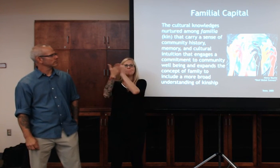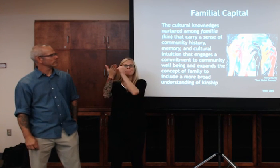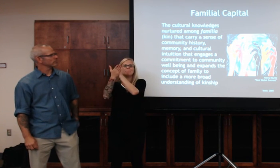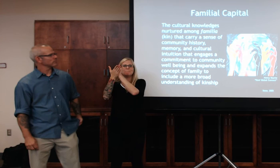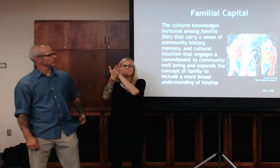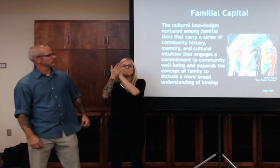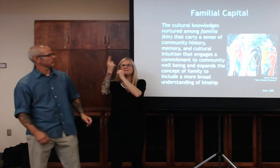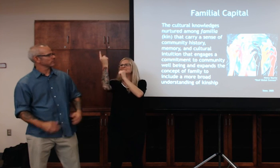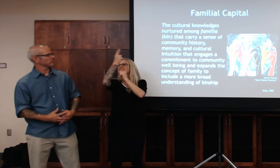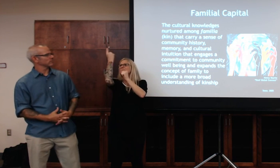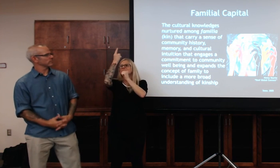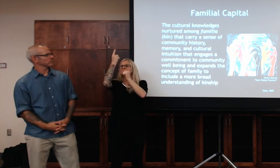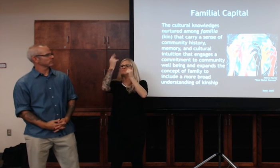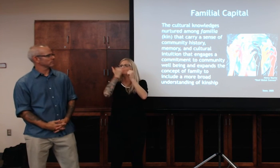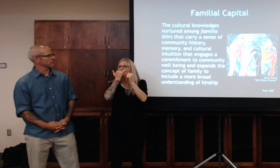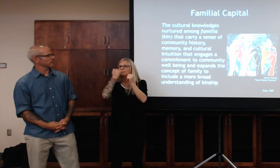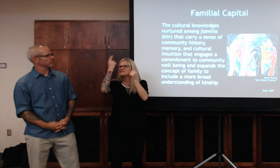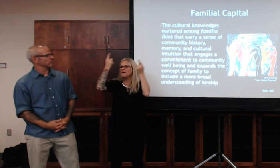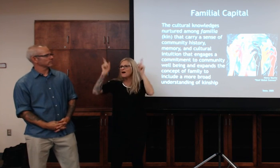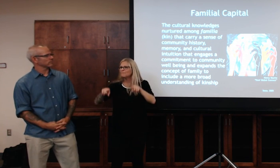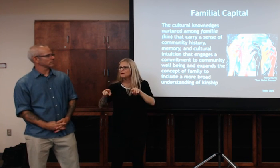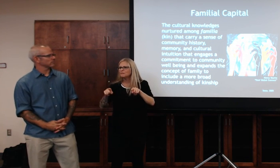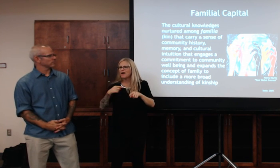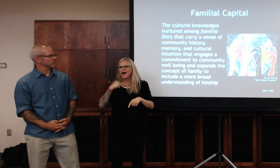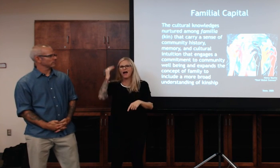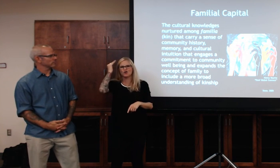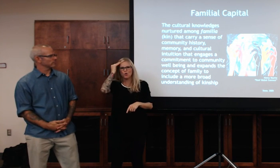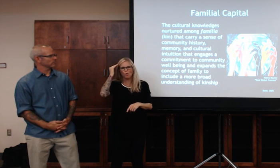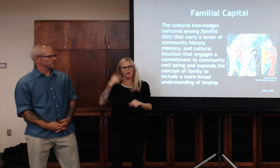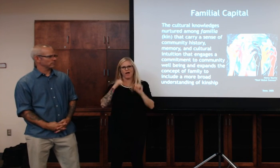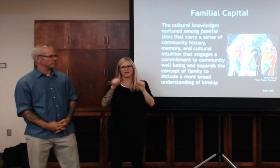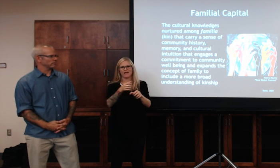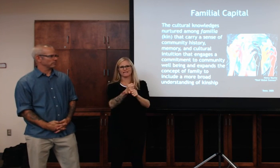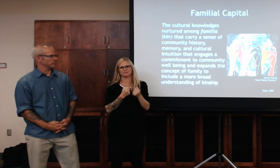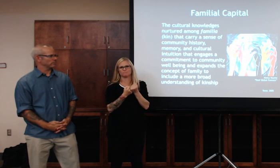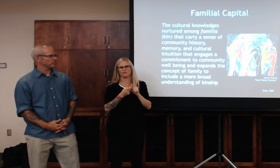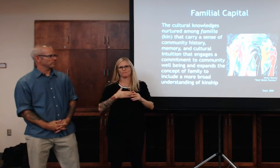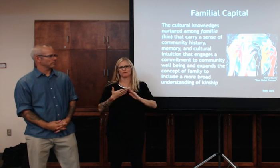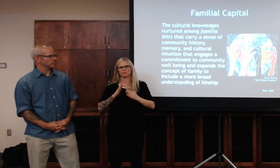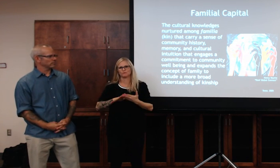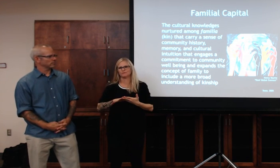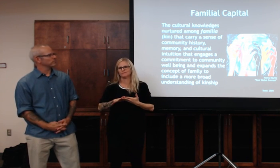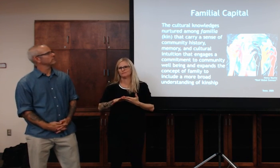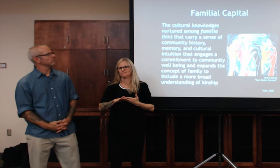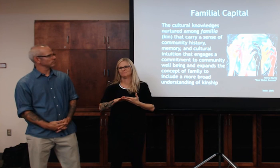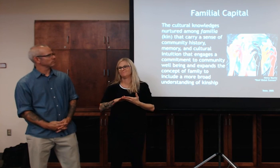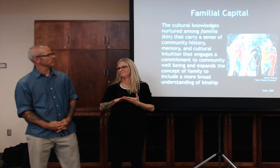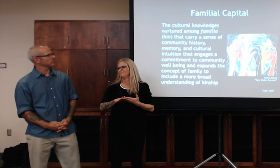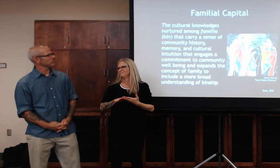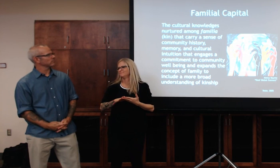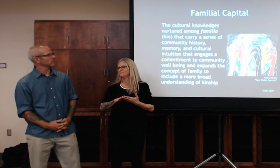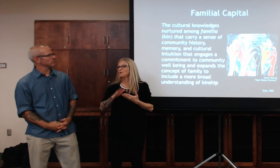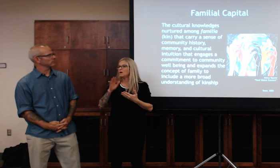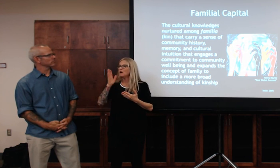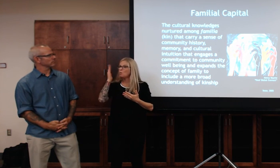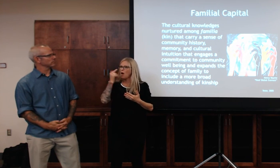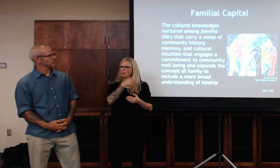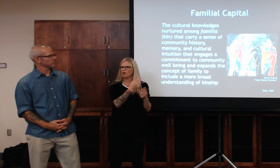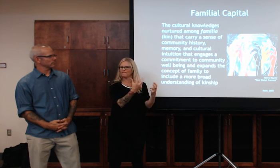Now, if something were to happen, I know I can get support from my community